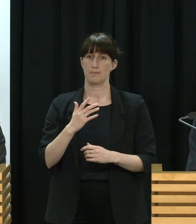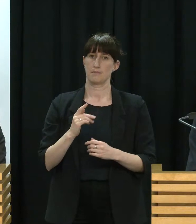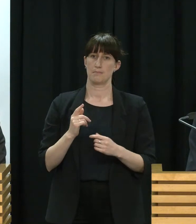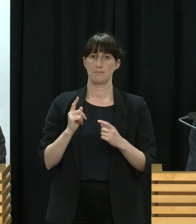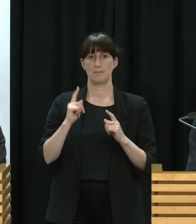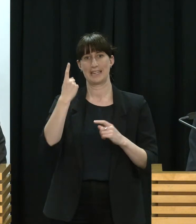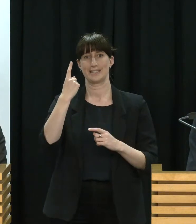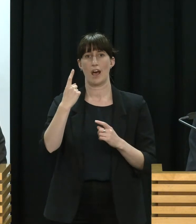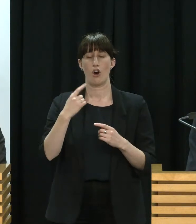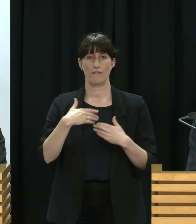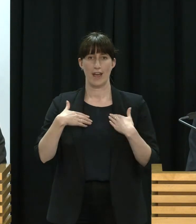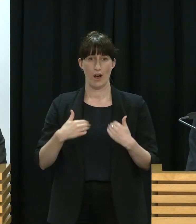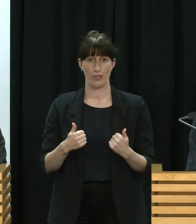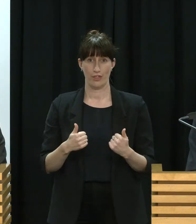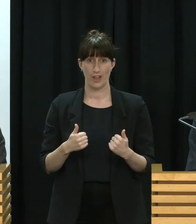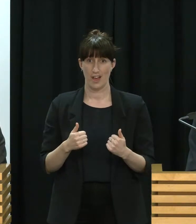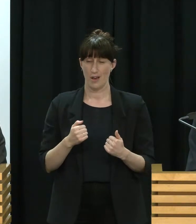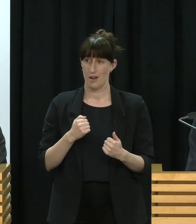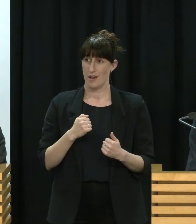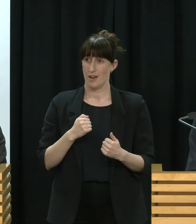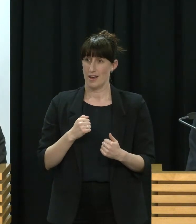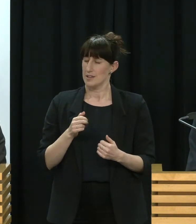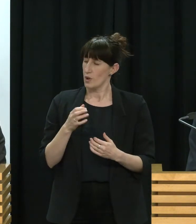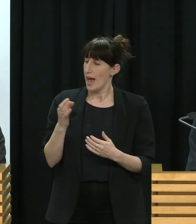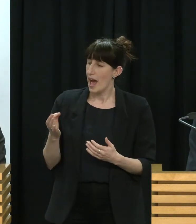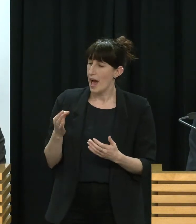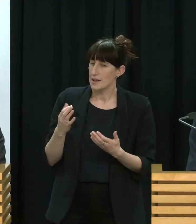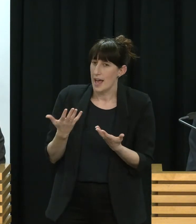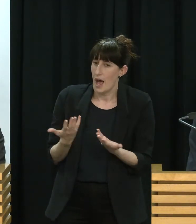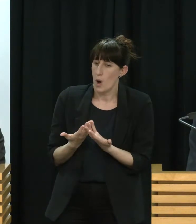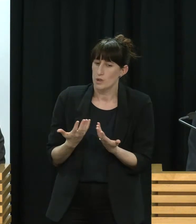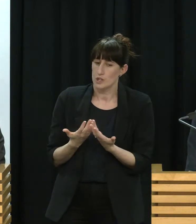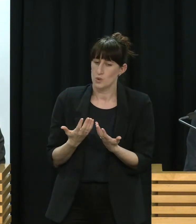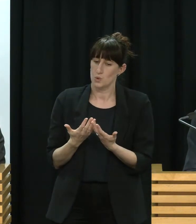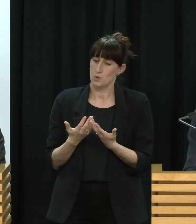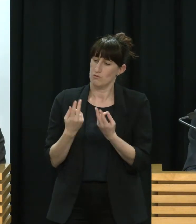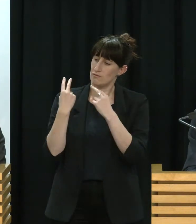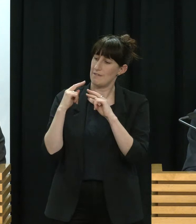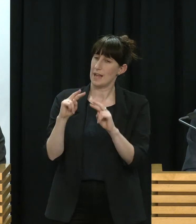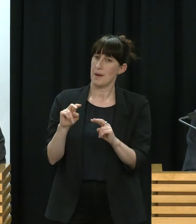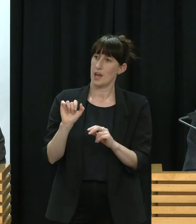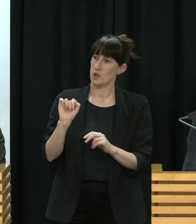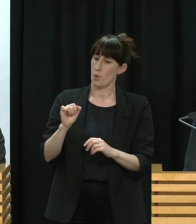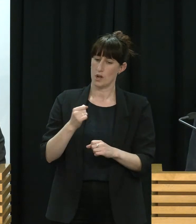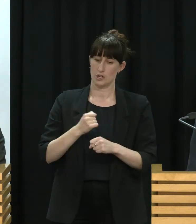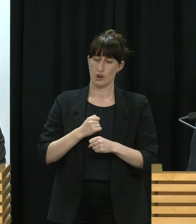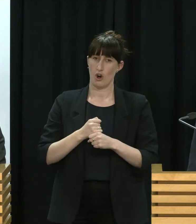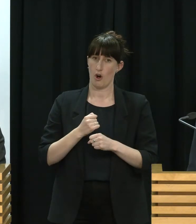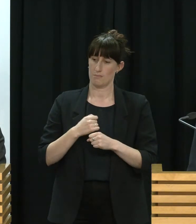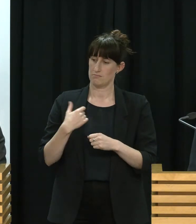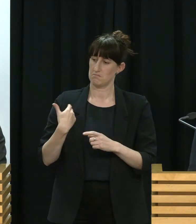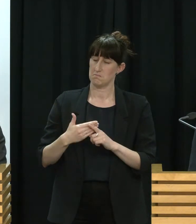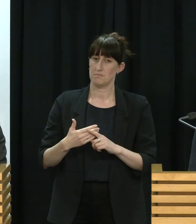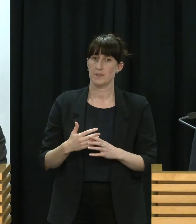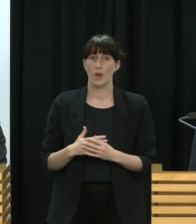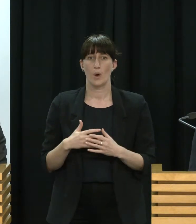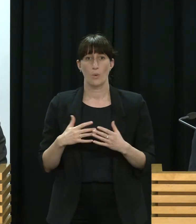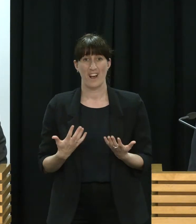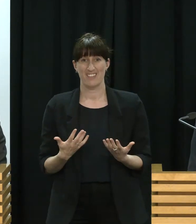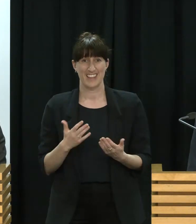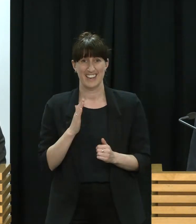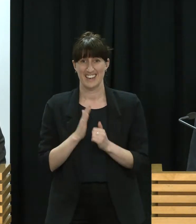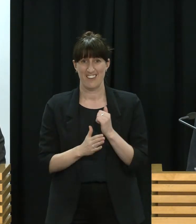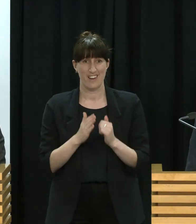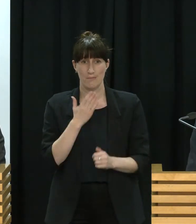It's never been a dull day during that time. Every day is different with COVID-19. COVID-19 doesn't